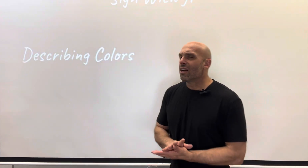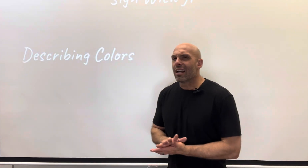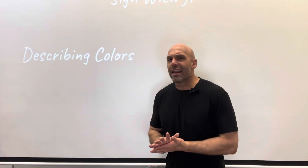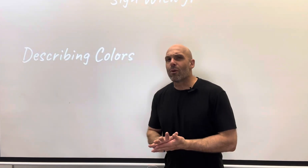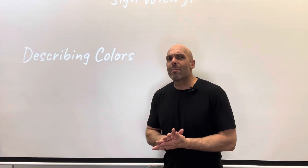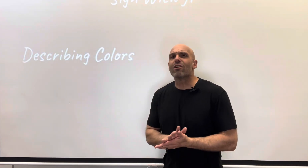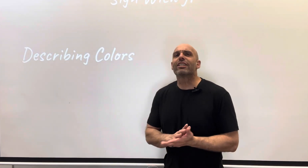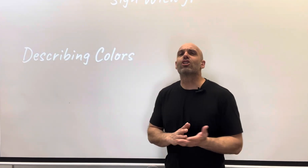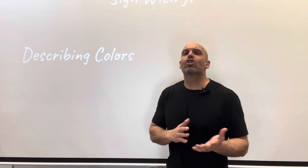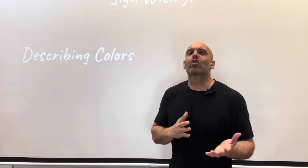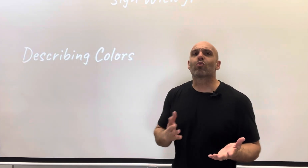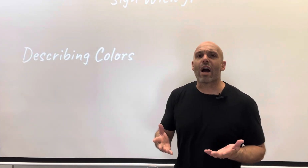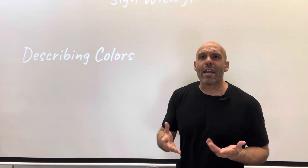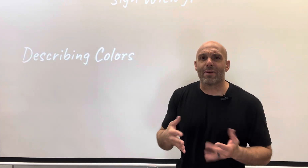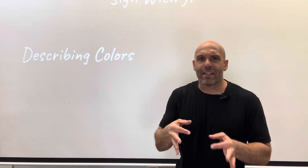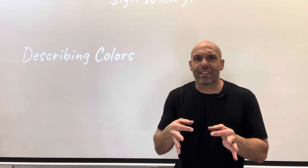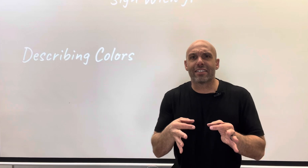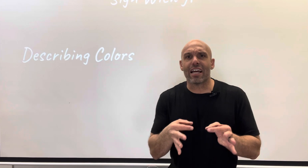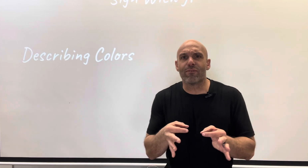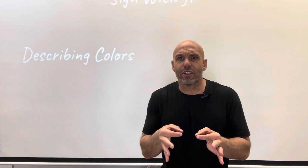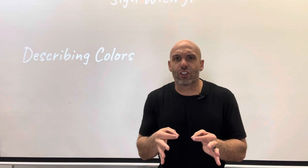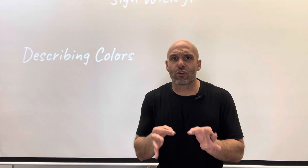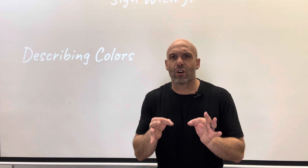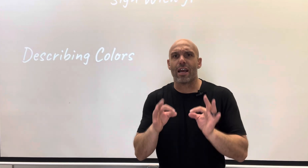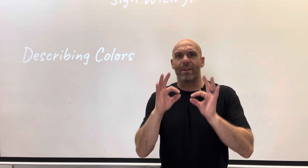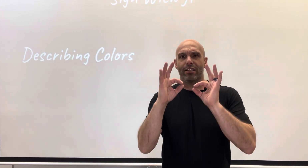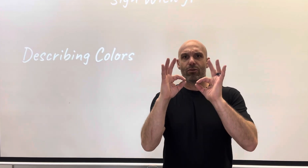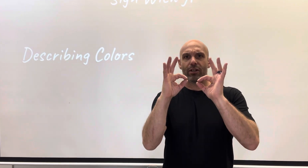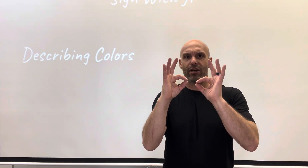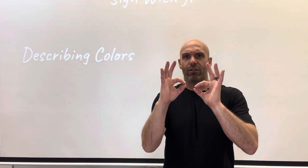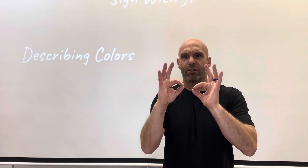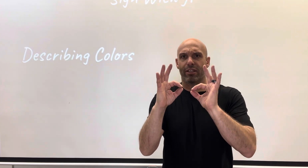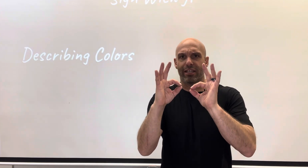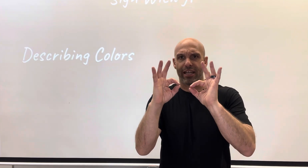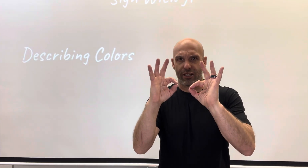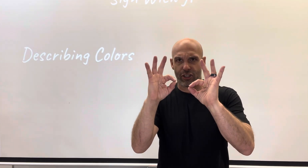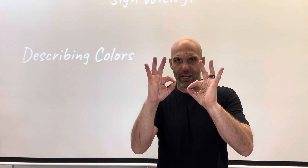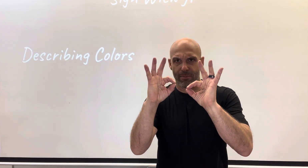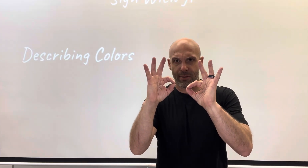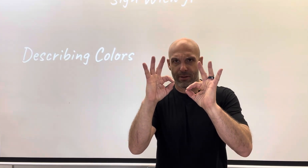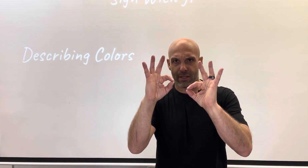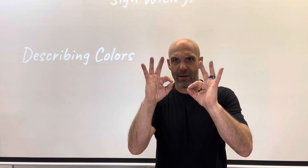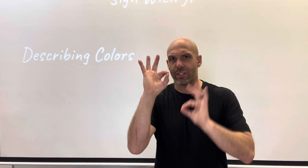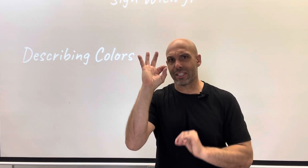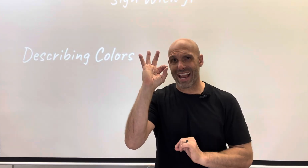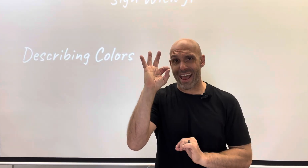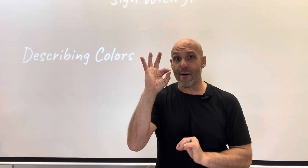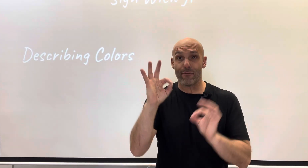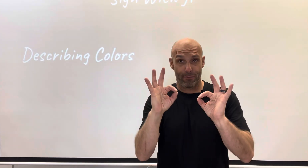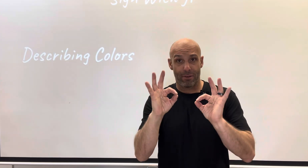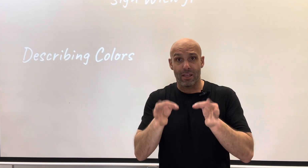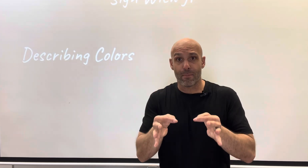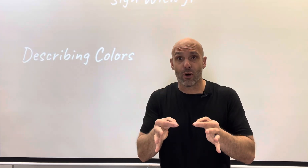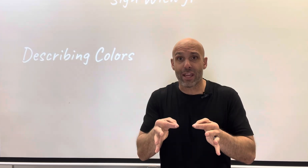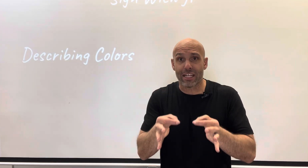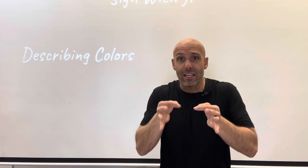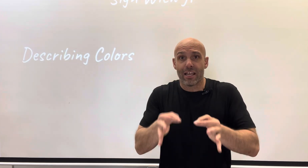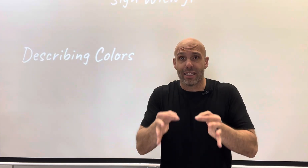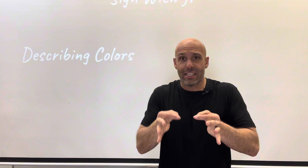Now, what about describing? The sign for describing is we're going to use this hand shape, okay, which is an F, in both hands. Lay them